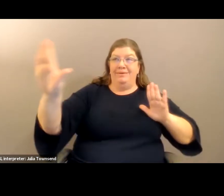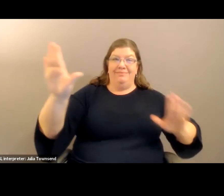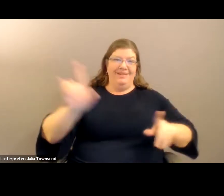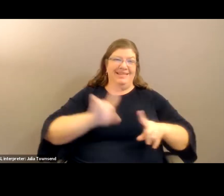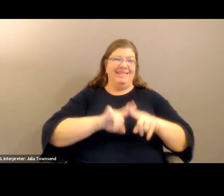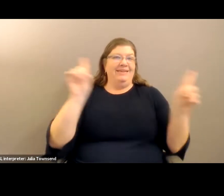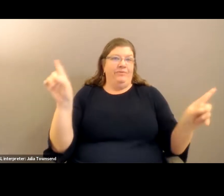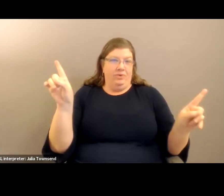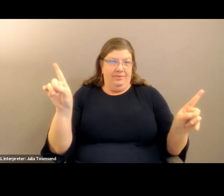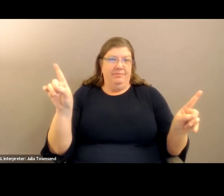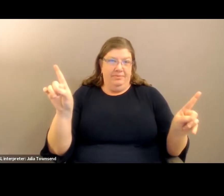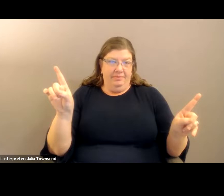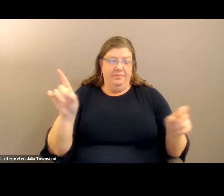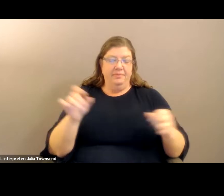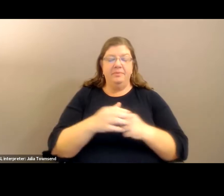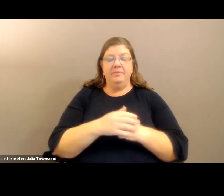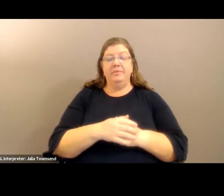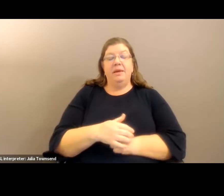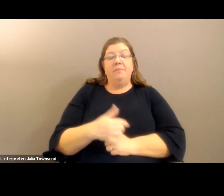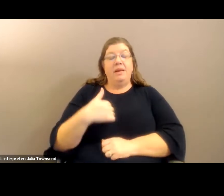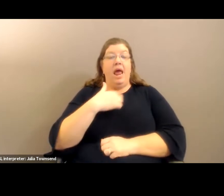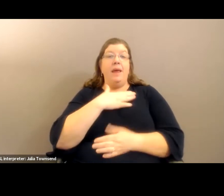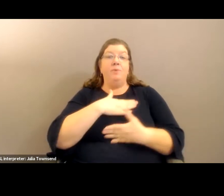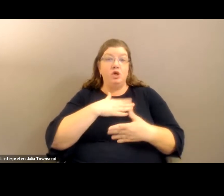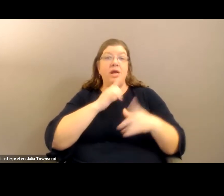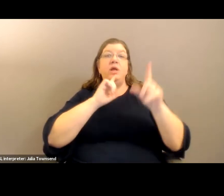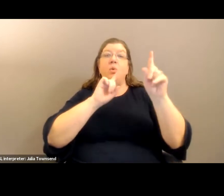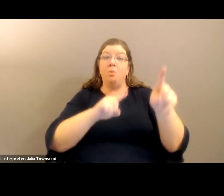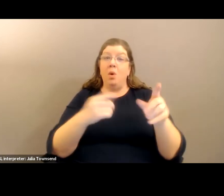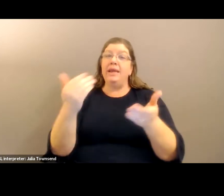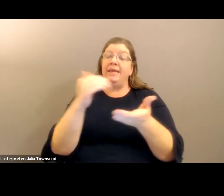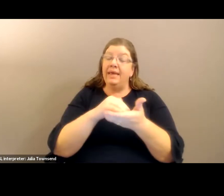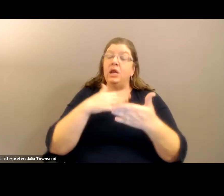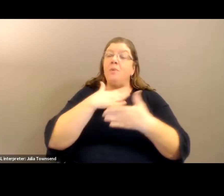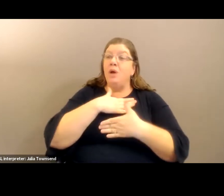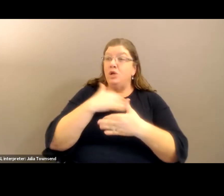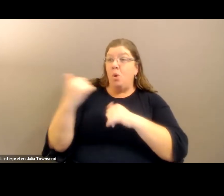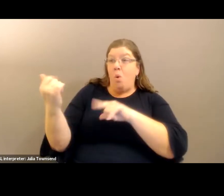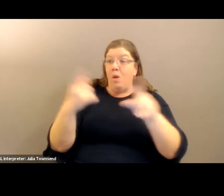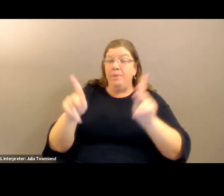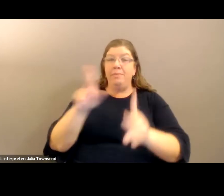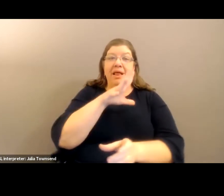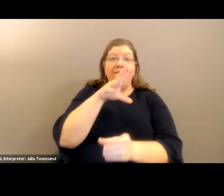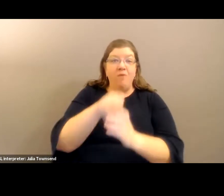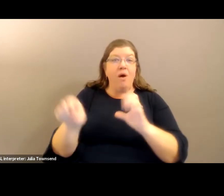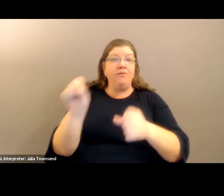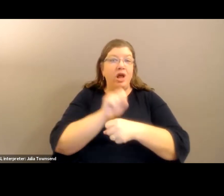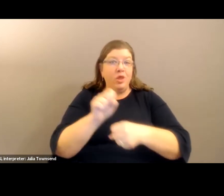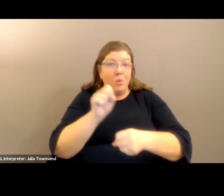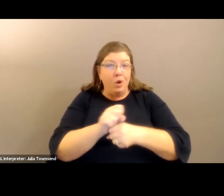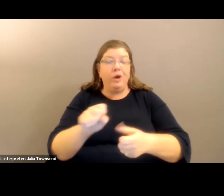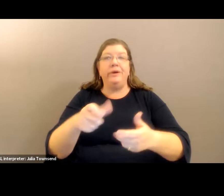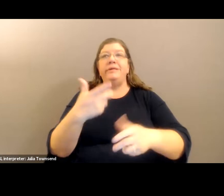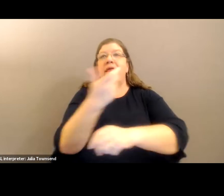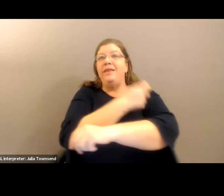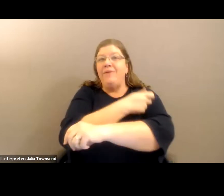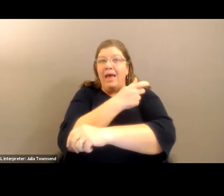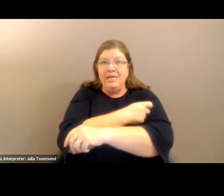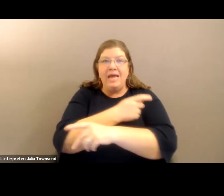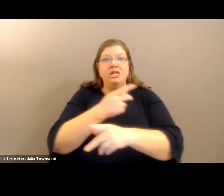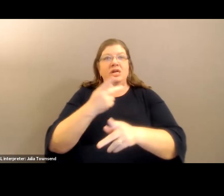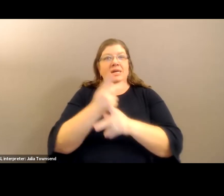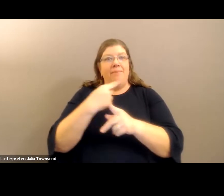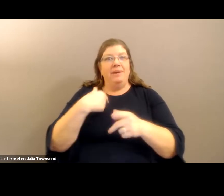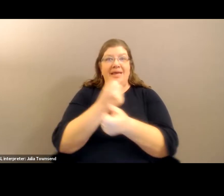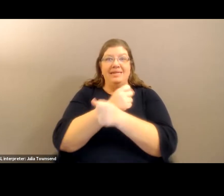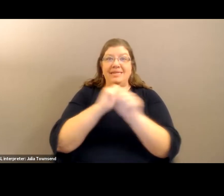to get where we need to get. But I just appreciate the report. To appreciate all those who are involved in the work and the vaccinations and keeping us